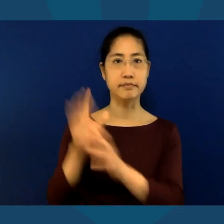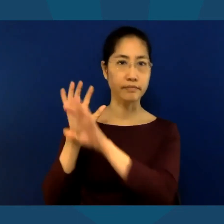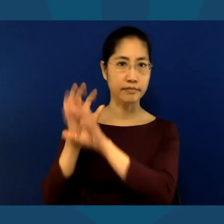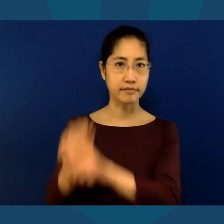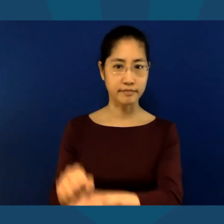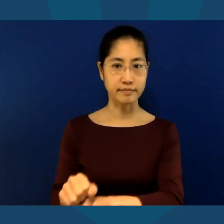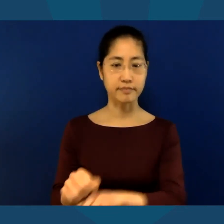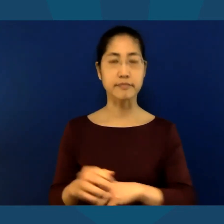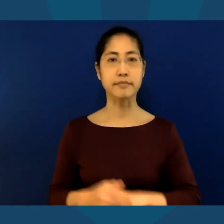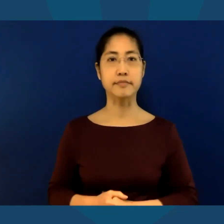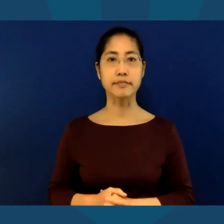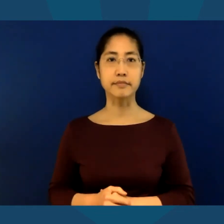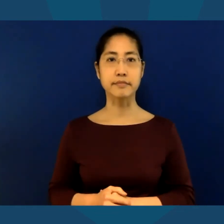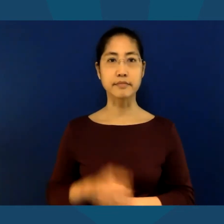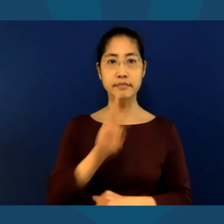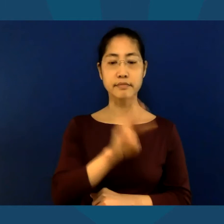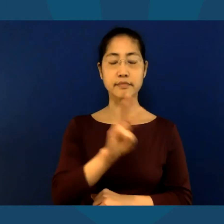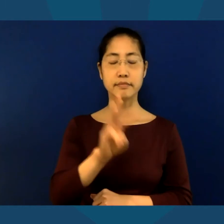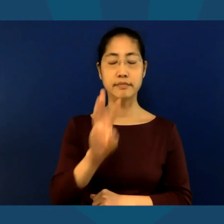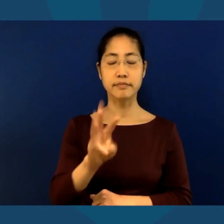Campaign funding, traditional.